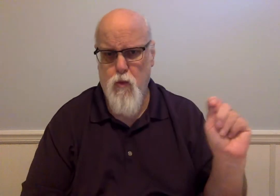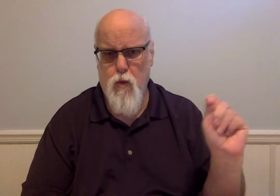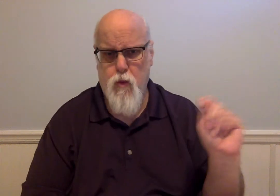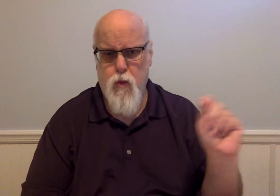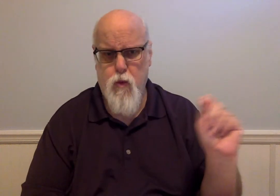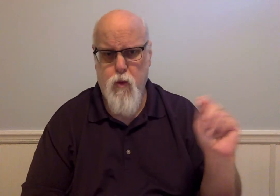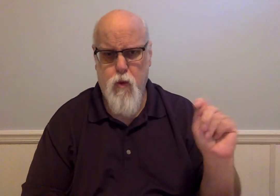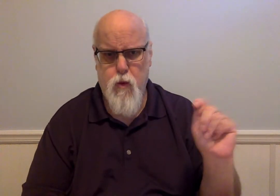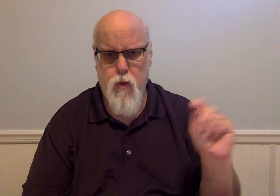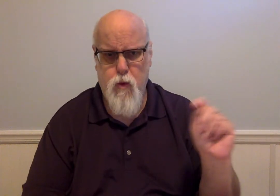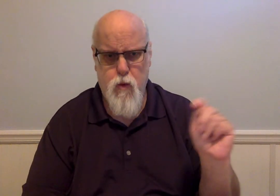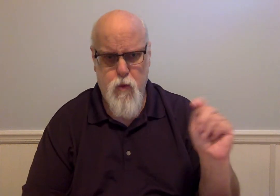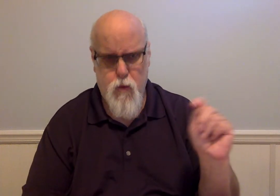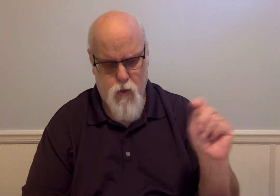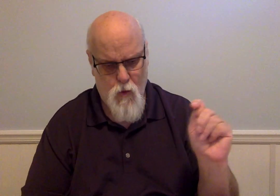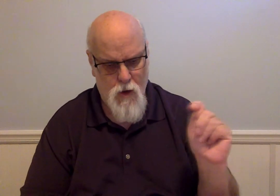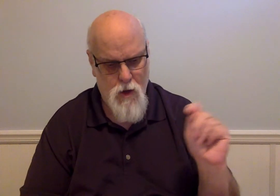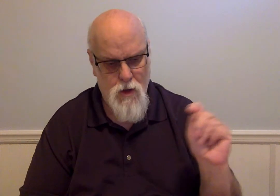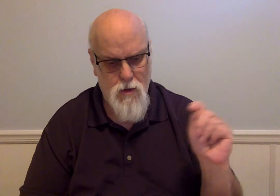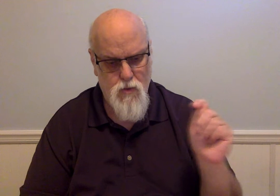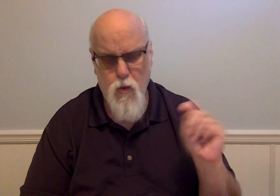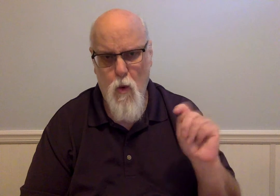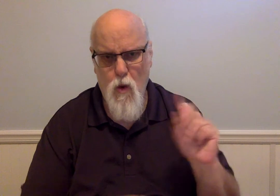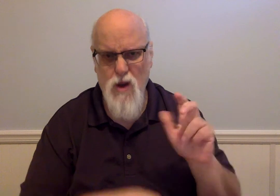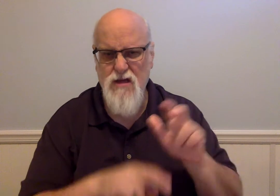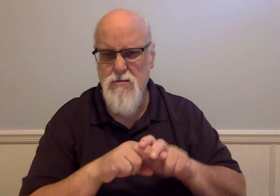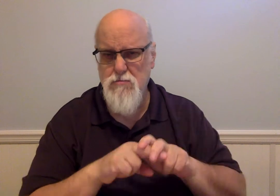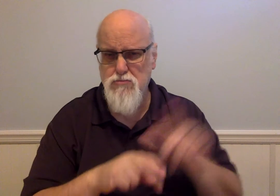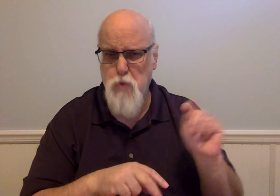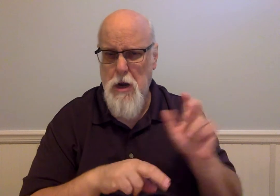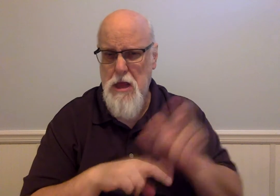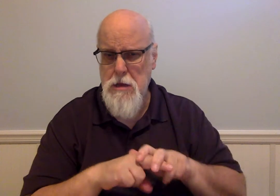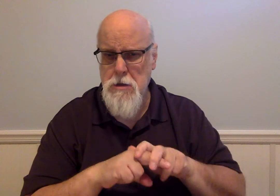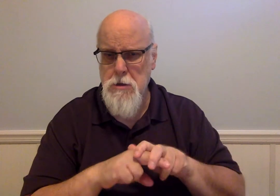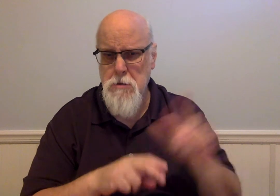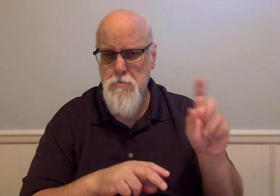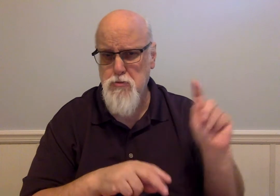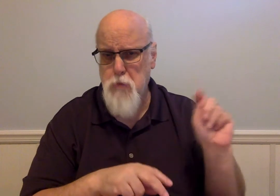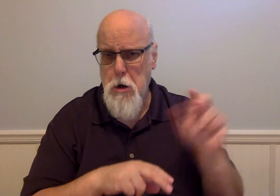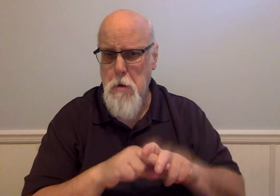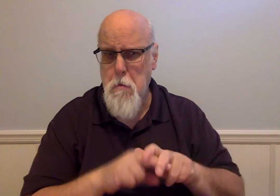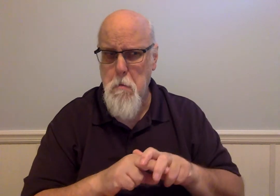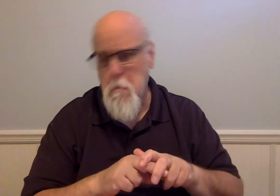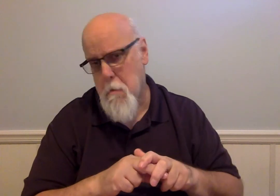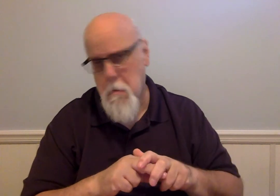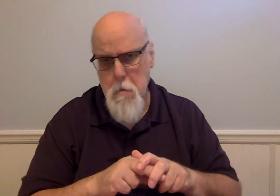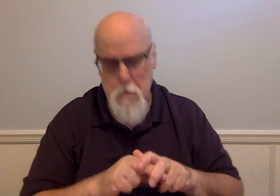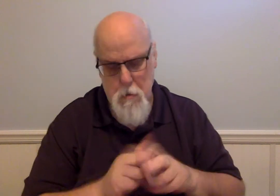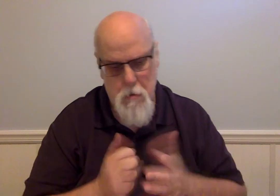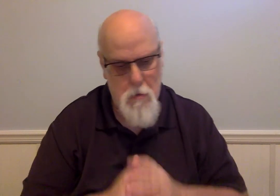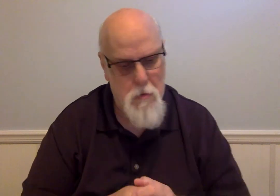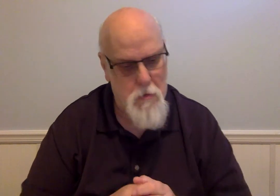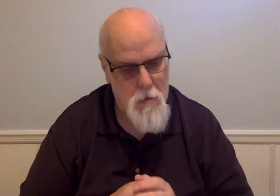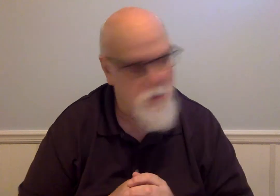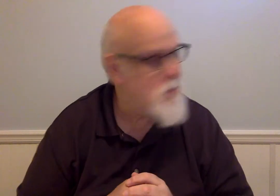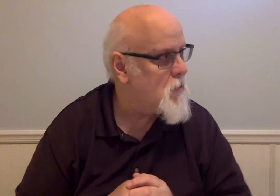So this is a sign for bathroom or toilet. You shake a T. I need to go to the toilet. You can shake a T and then